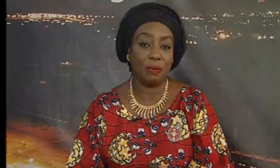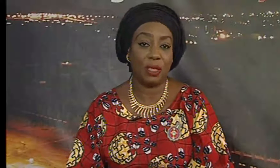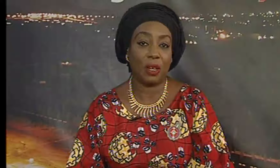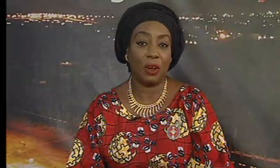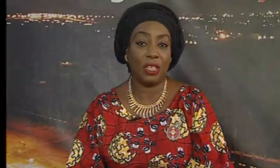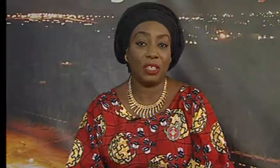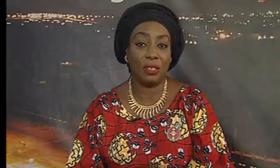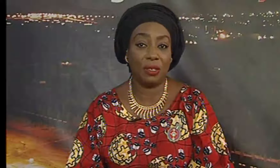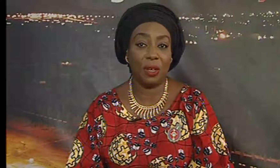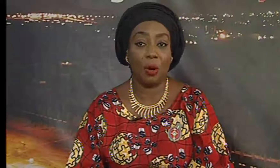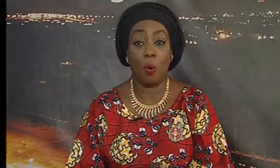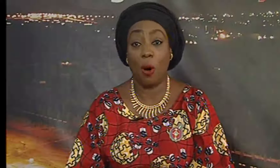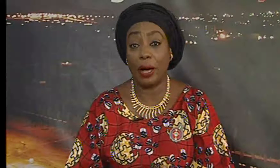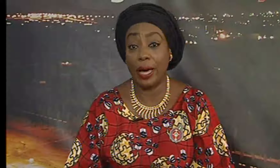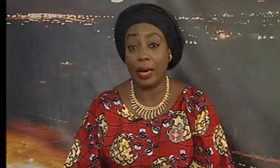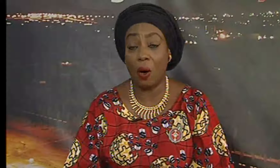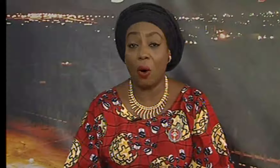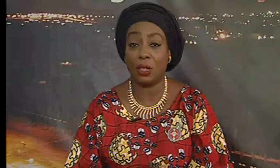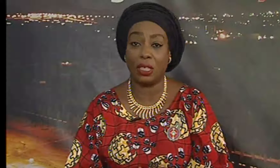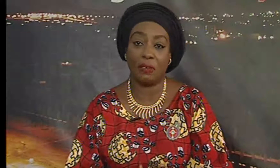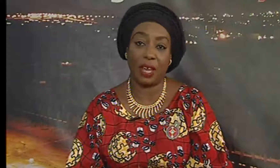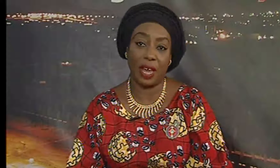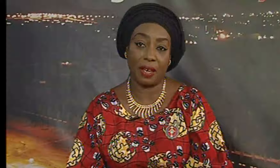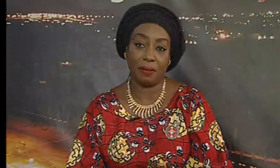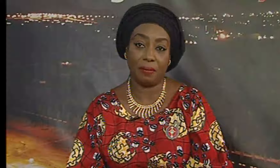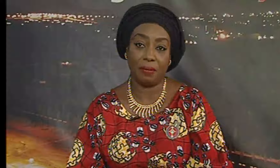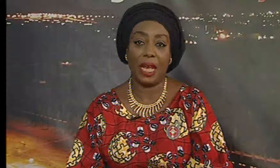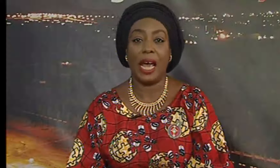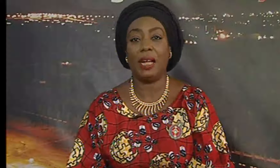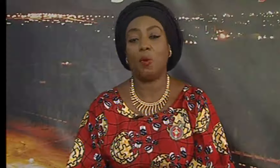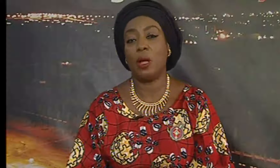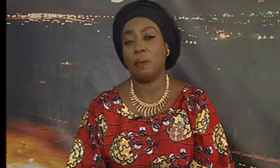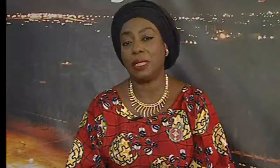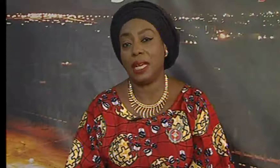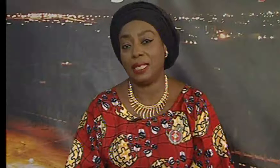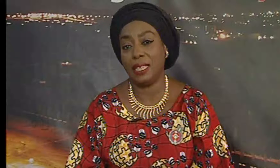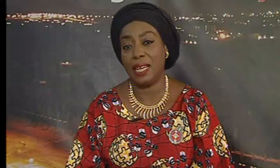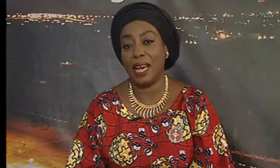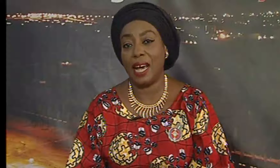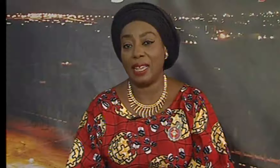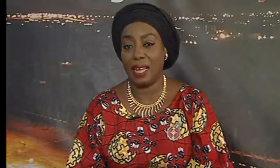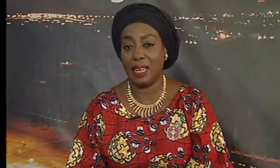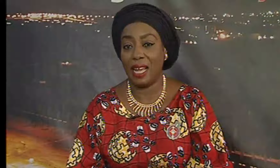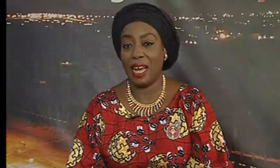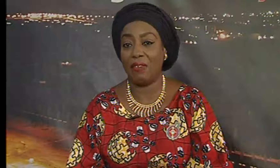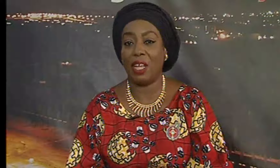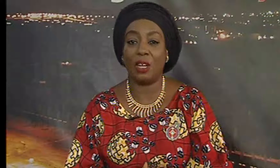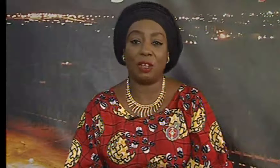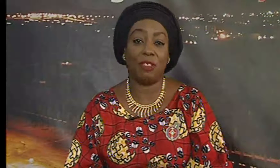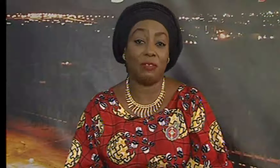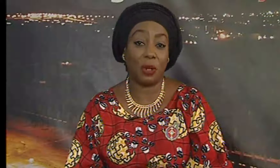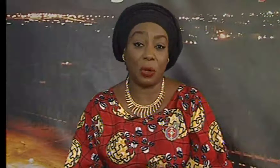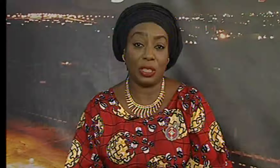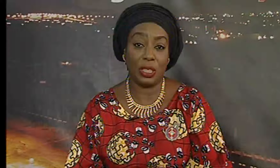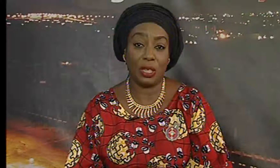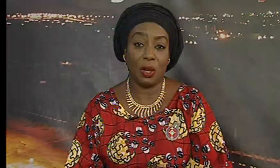communication, cognition, walking, or self-care. And 1% either have a lot